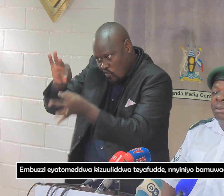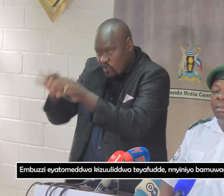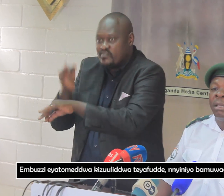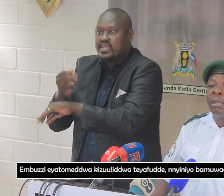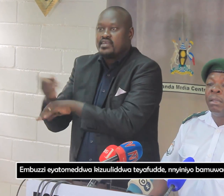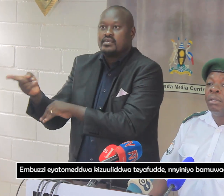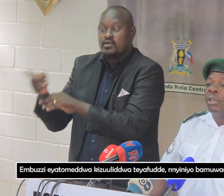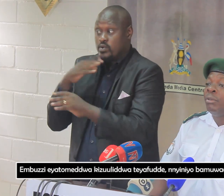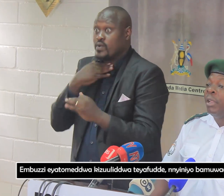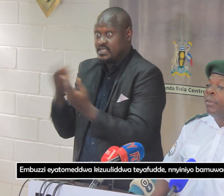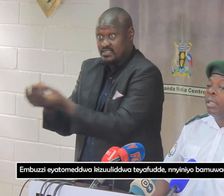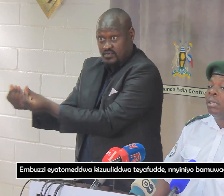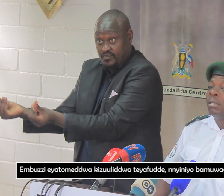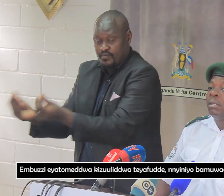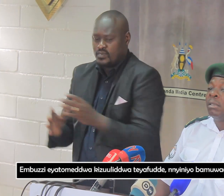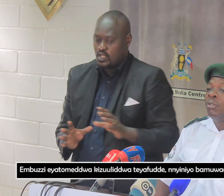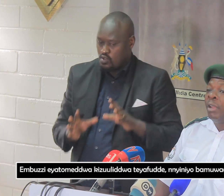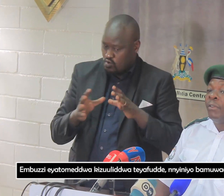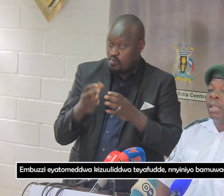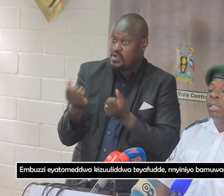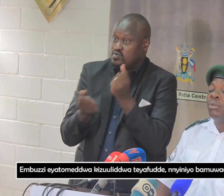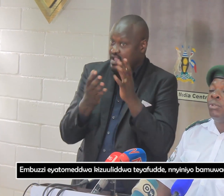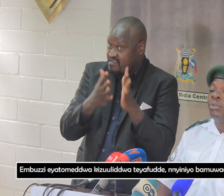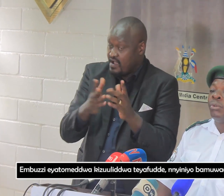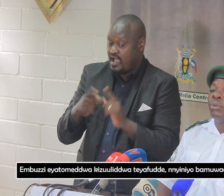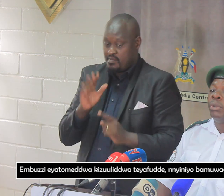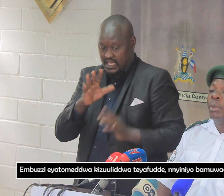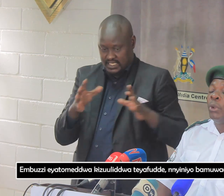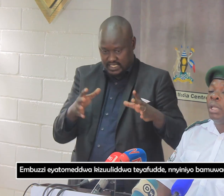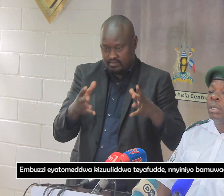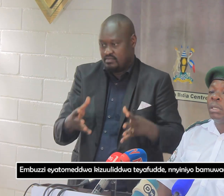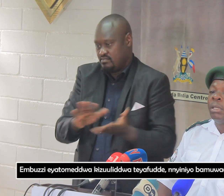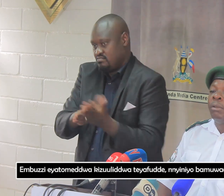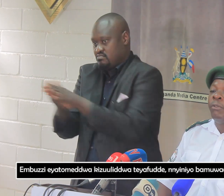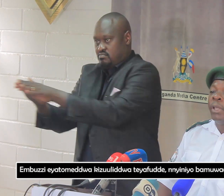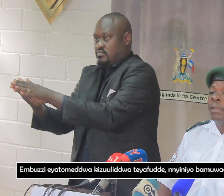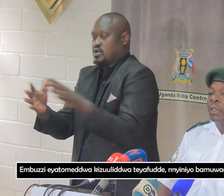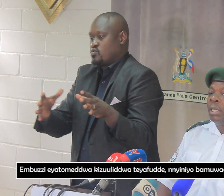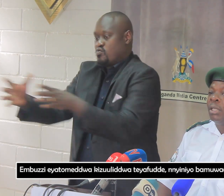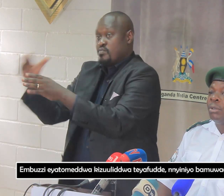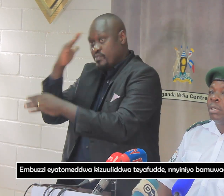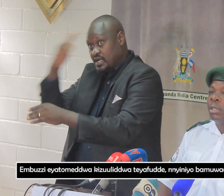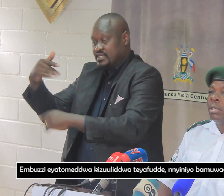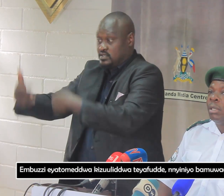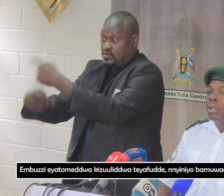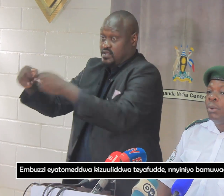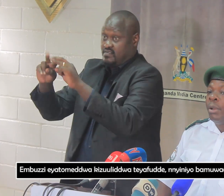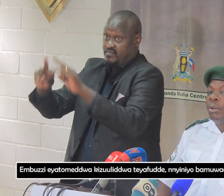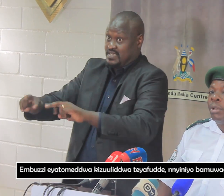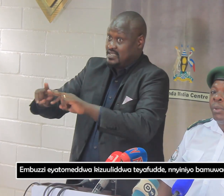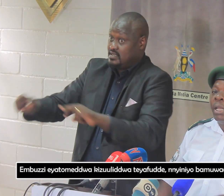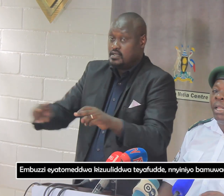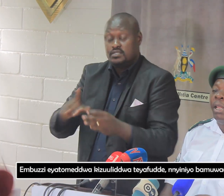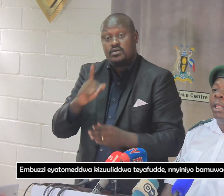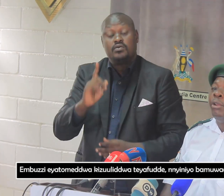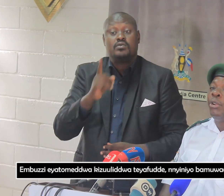handed the driver and his crew to the police for further investigations. So we are not